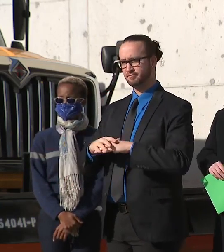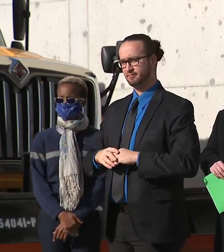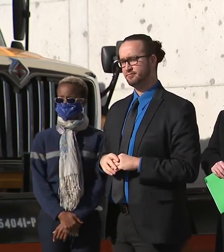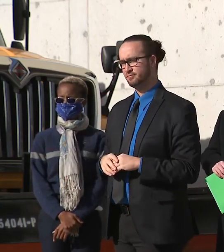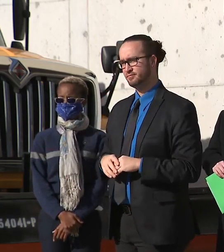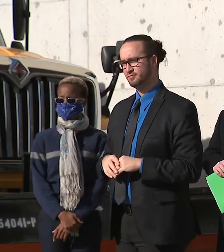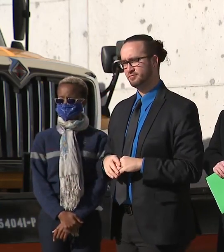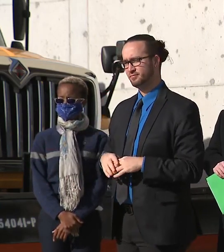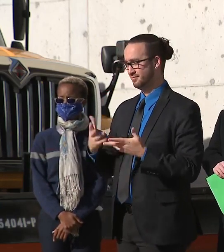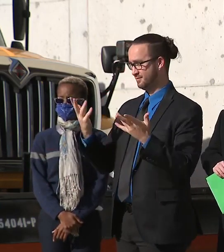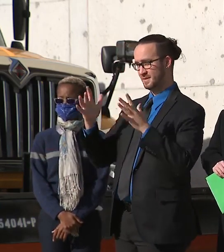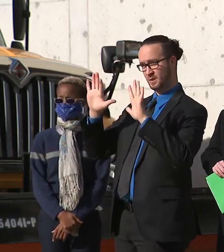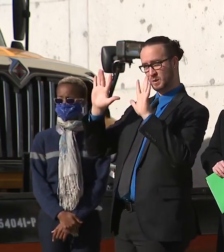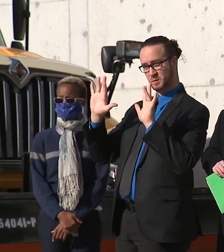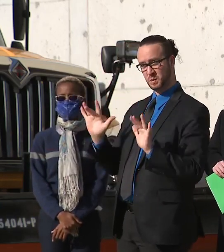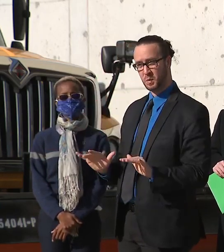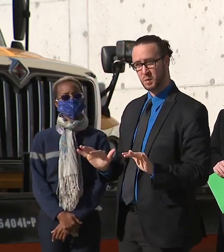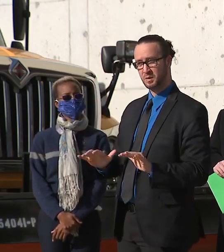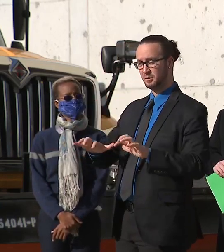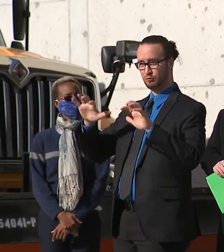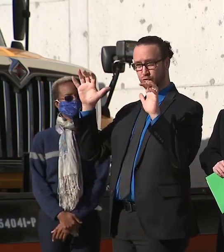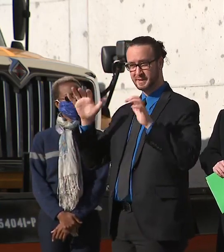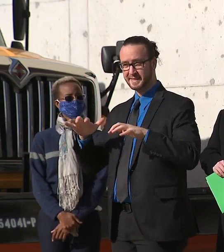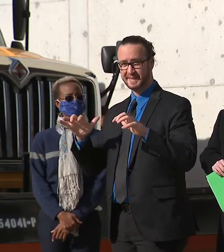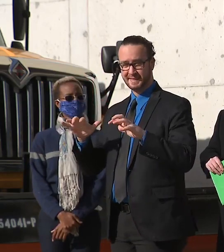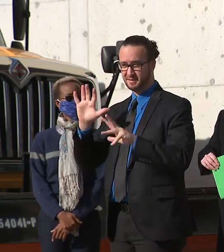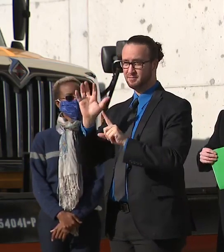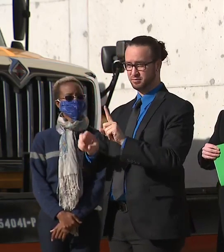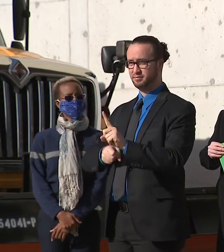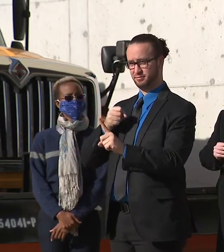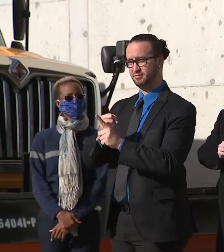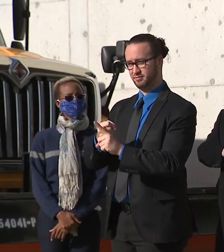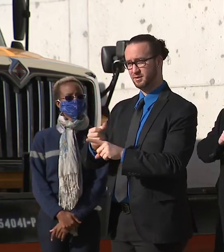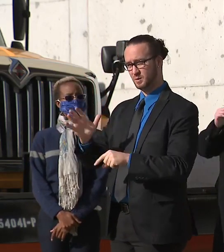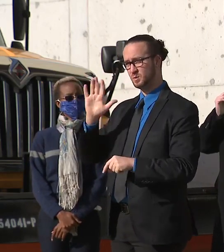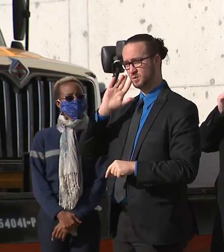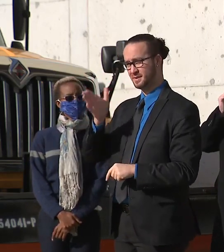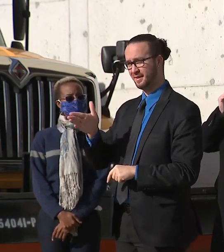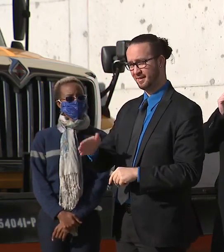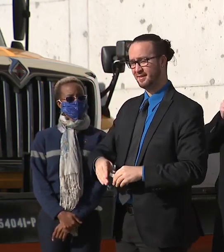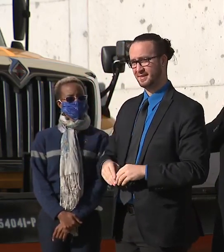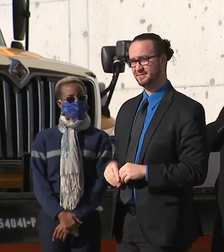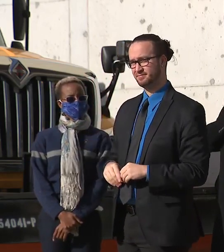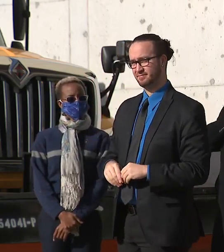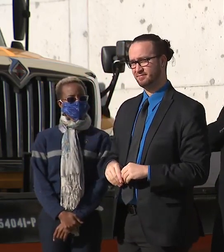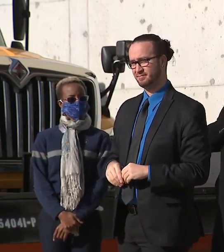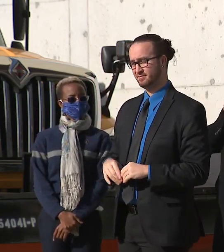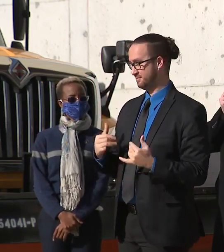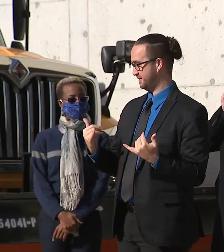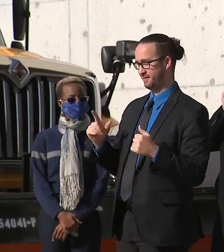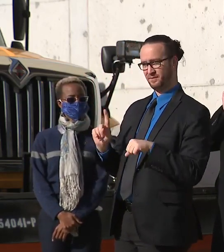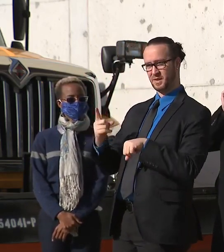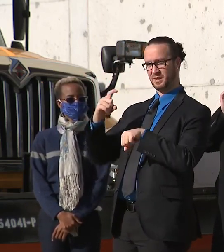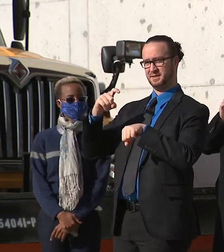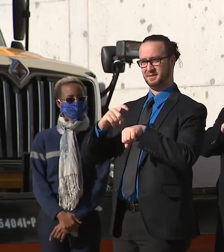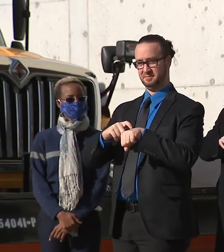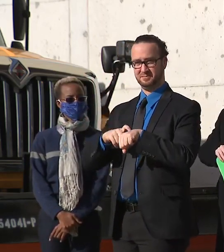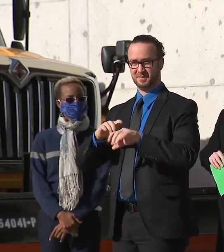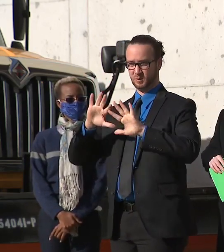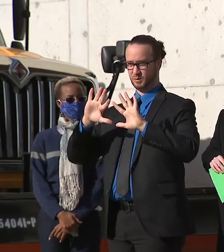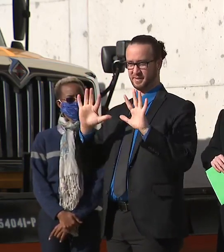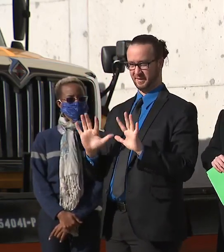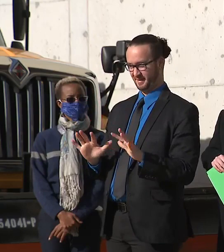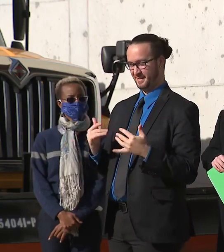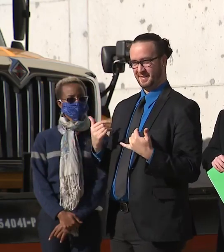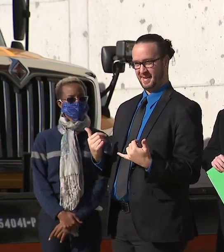may come our way. Forecasts show that this first snowstorm of the season is expected to begin in Baltimore on